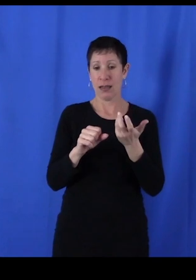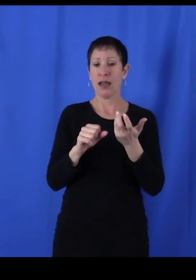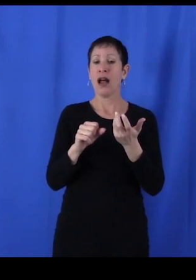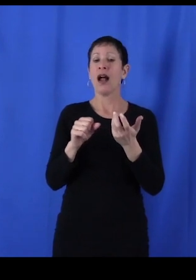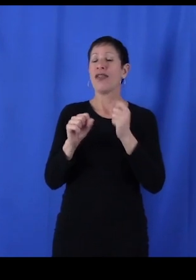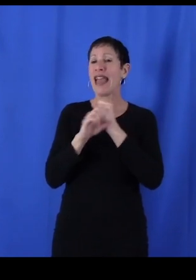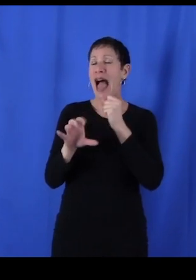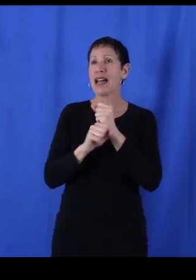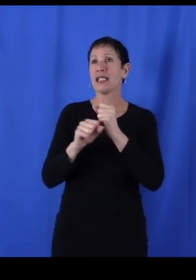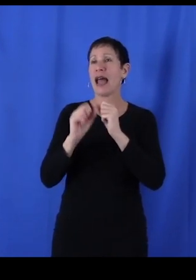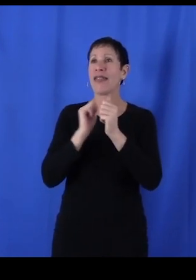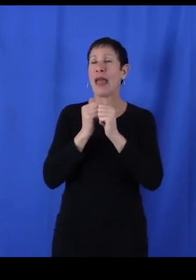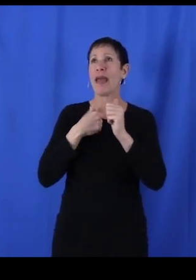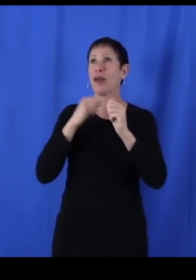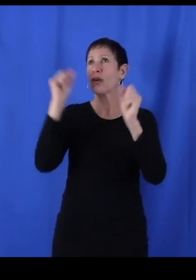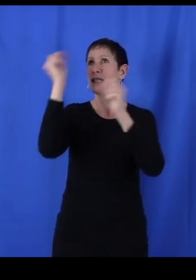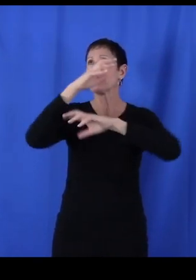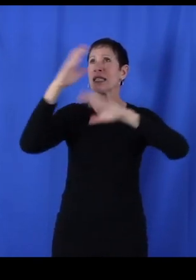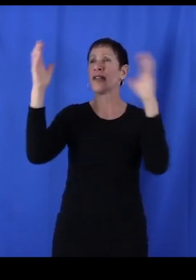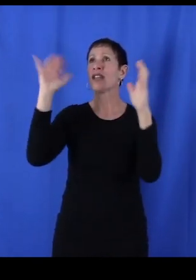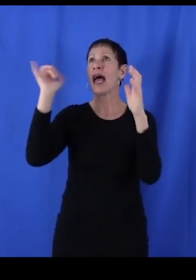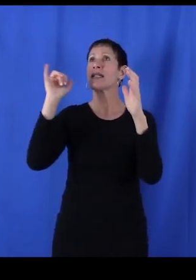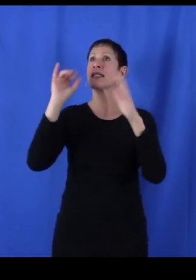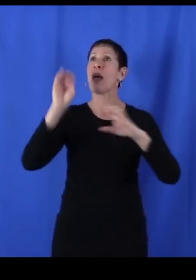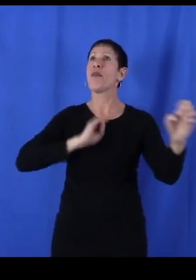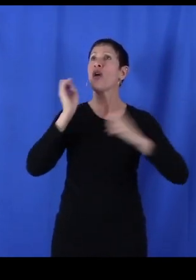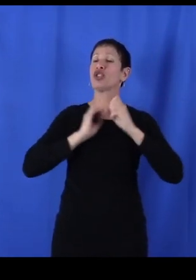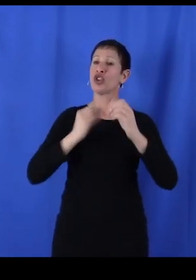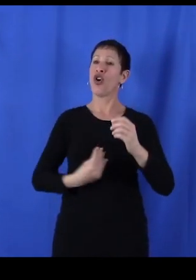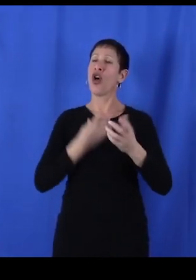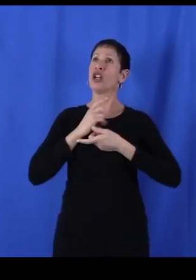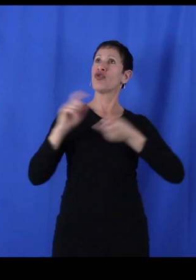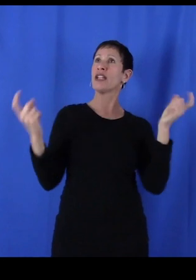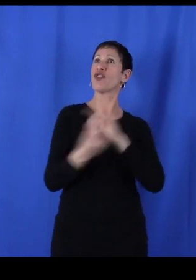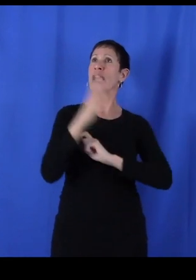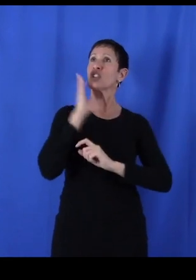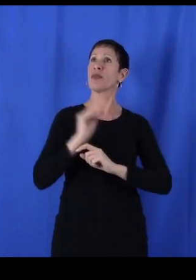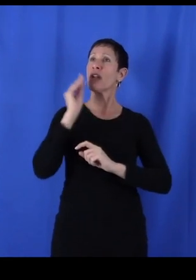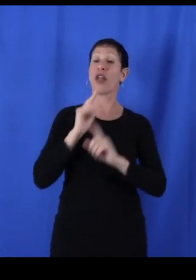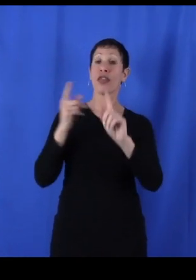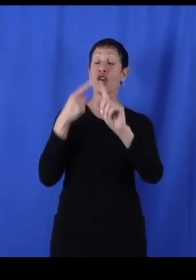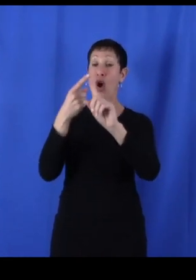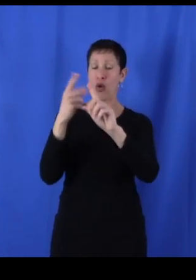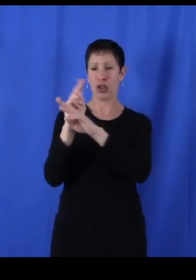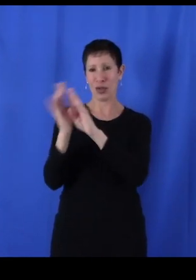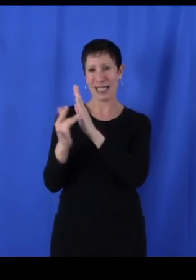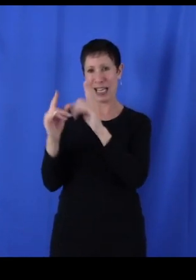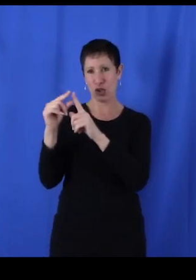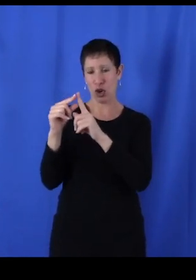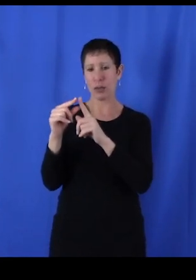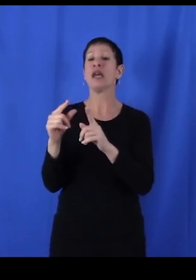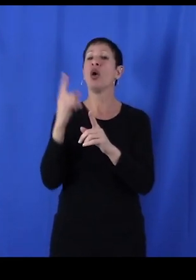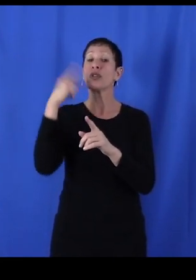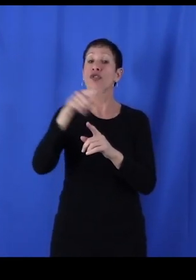were conceived of as emotional, transformational experiences. The goal was, in technical terms, to get